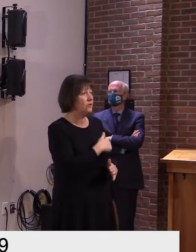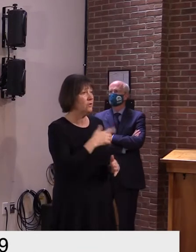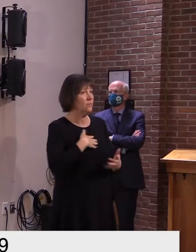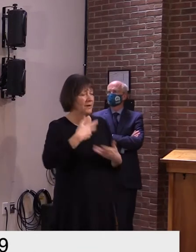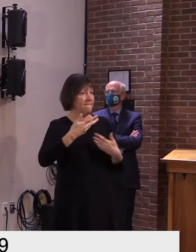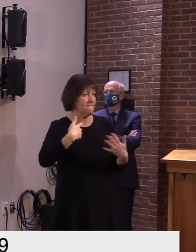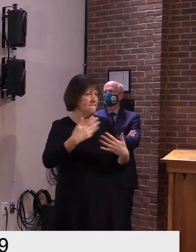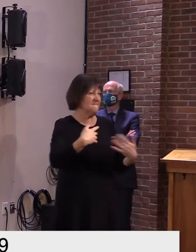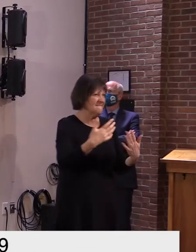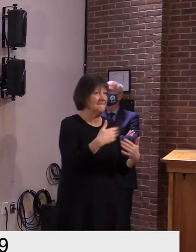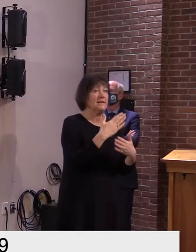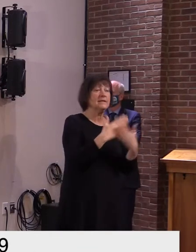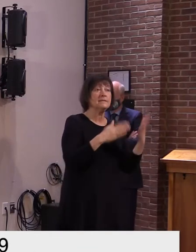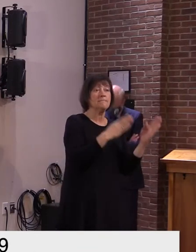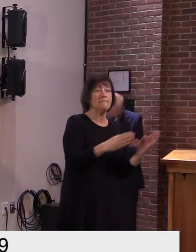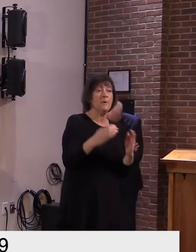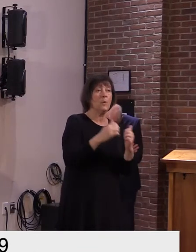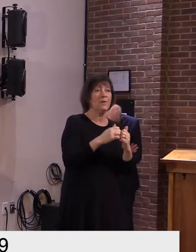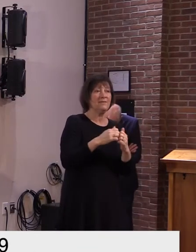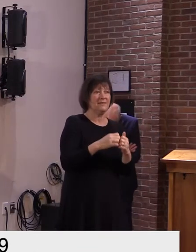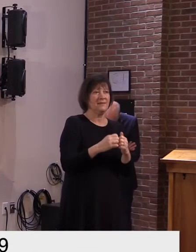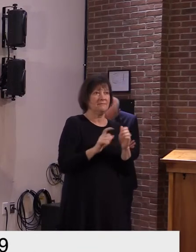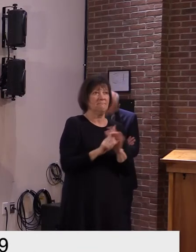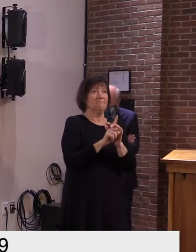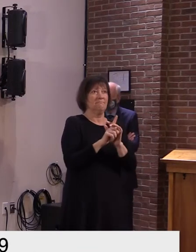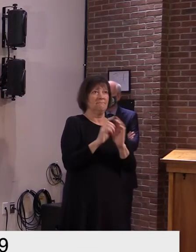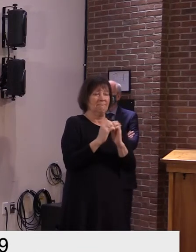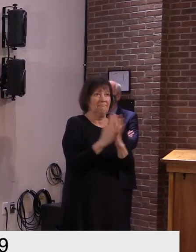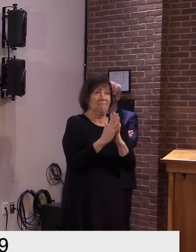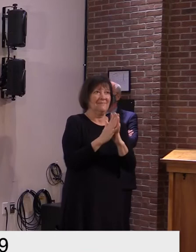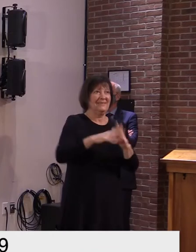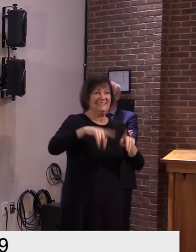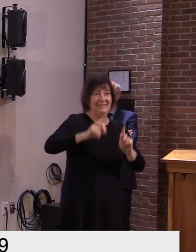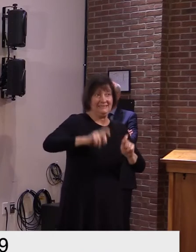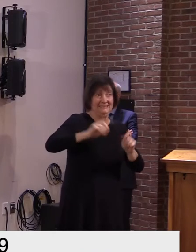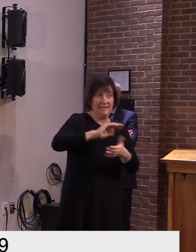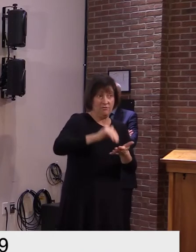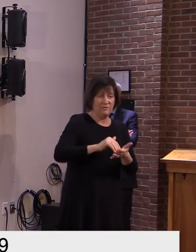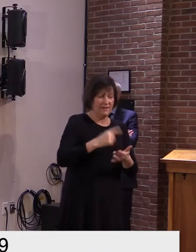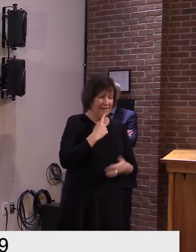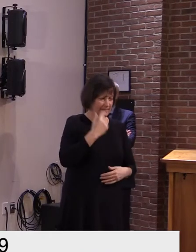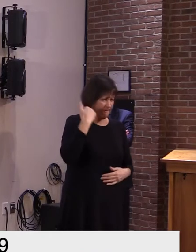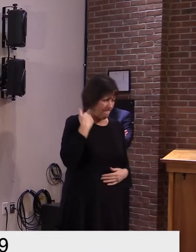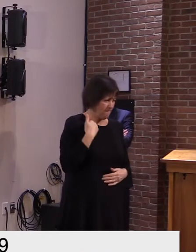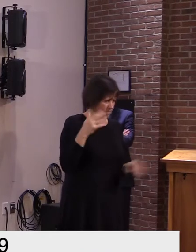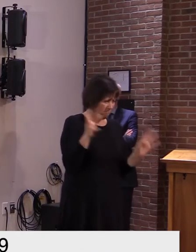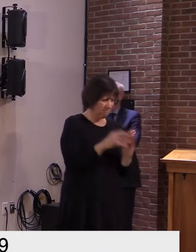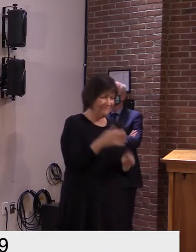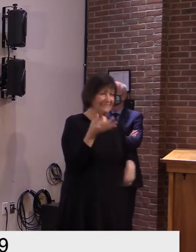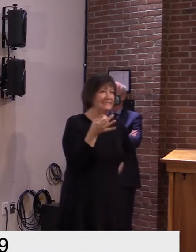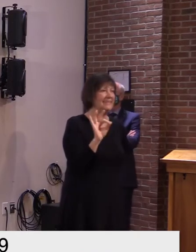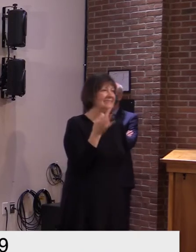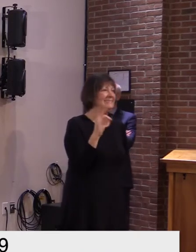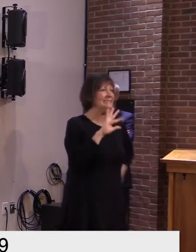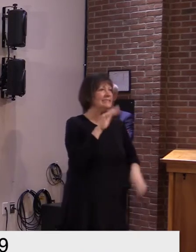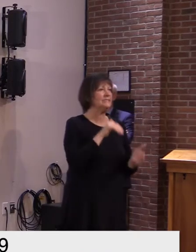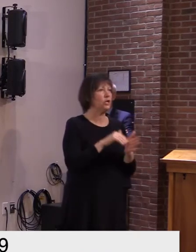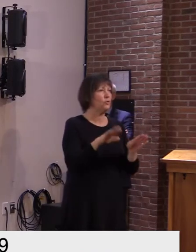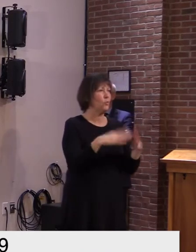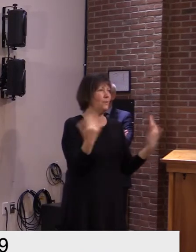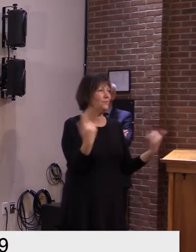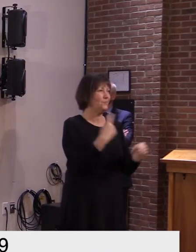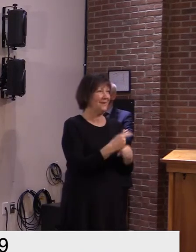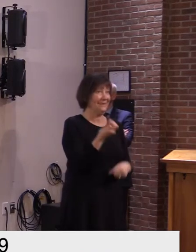these on-demand testing centers. We have, as I mentioned in my remarks, there's 19 that we have today,